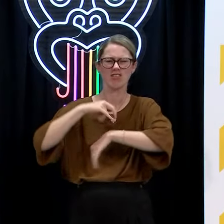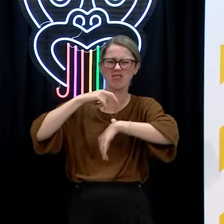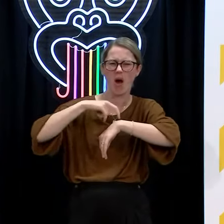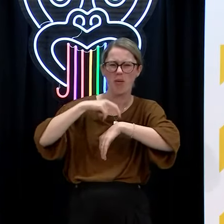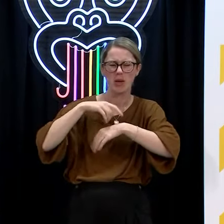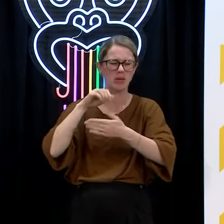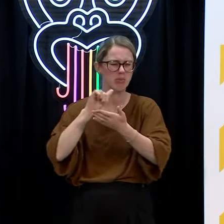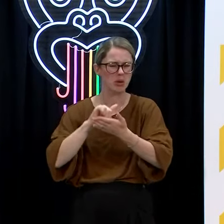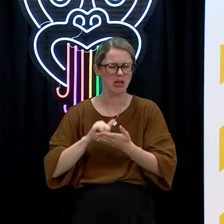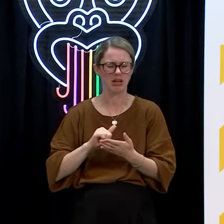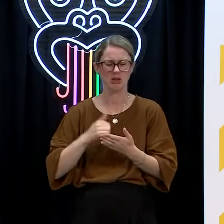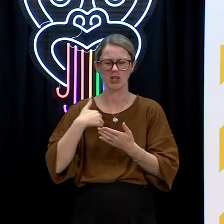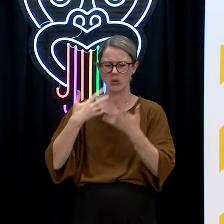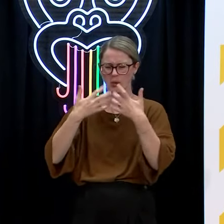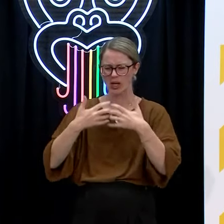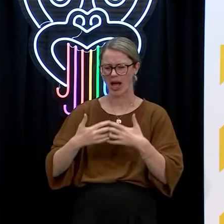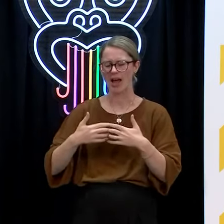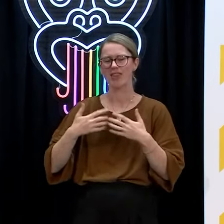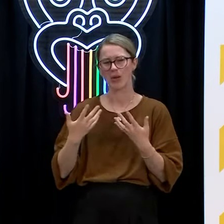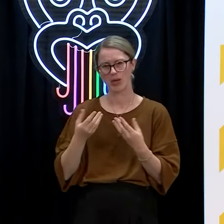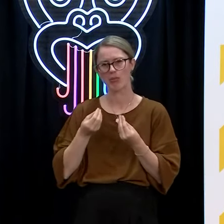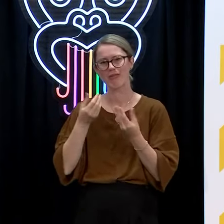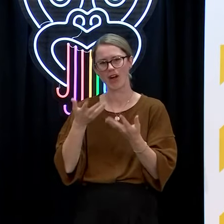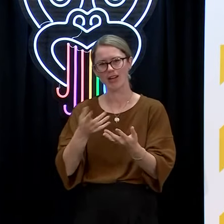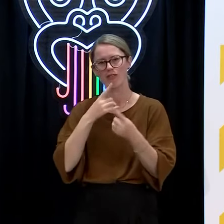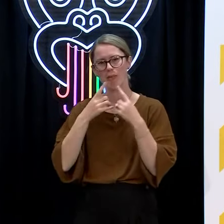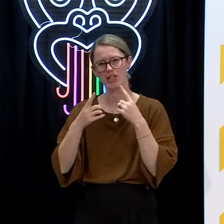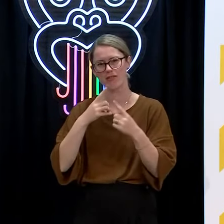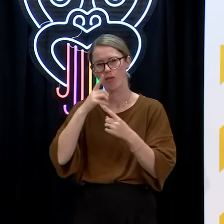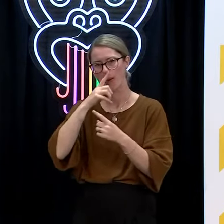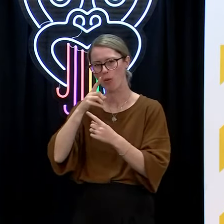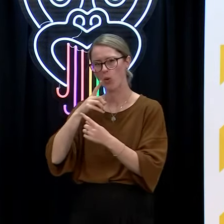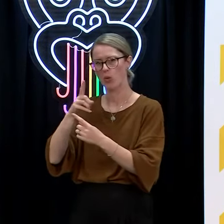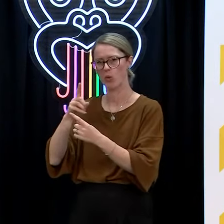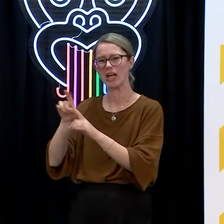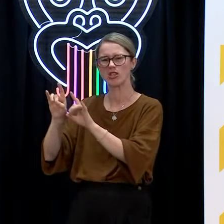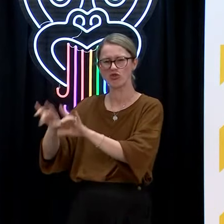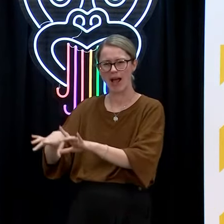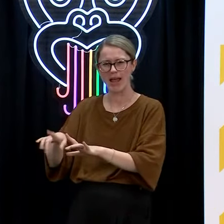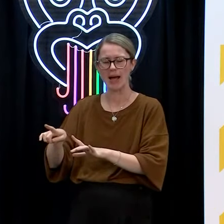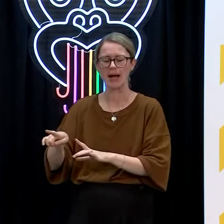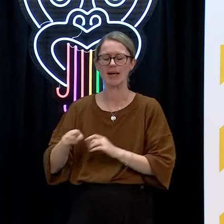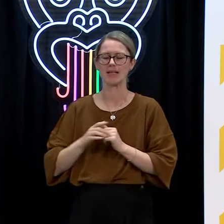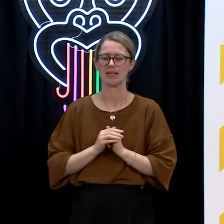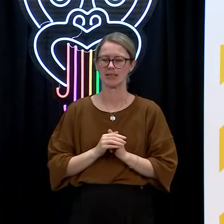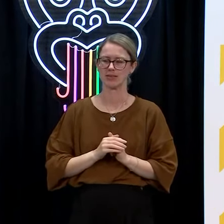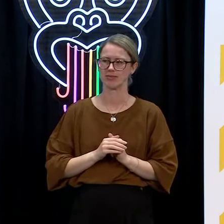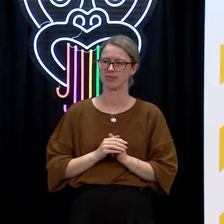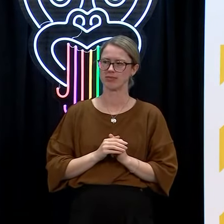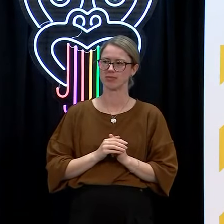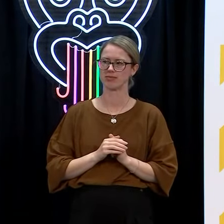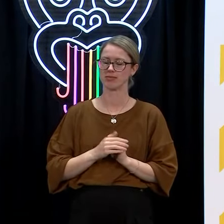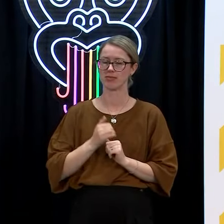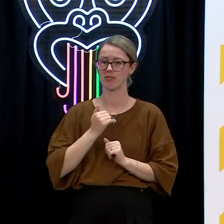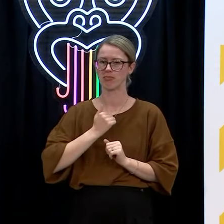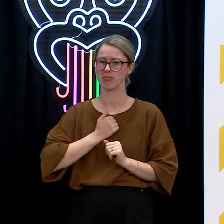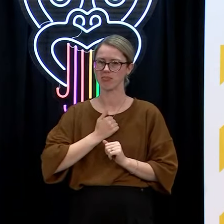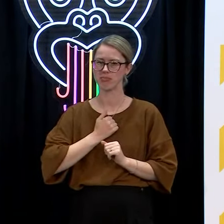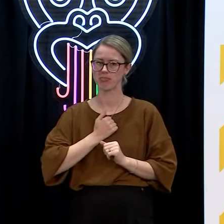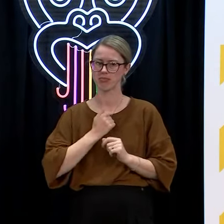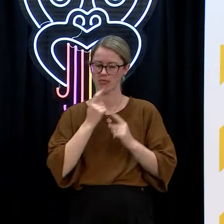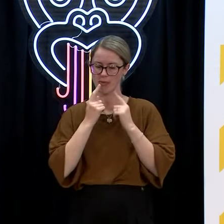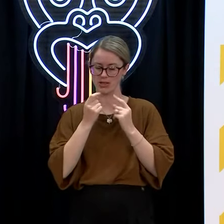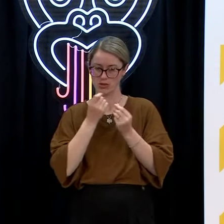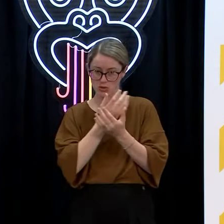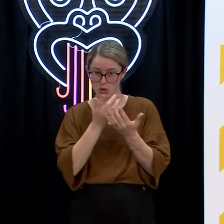other things that need to be worked through before we can give any certainty to people in Australia. But my clear message to people